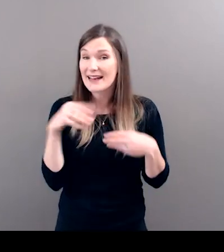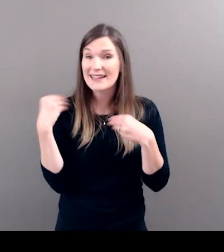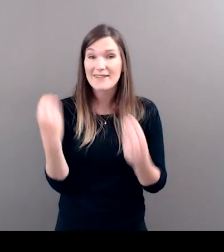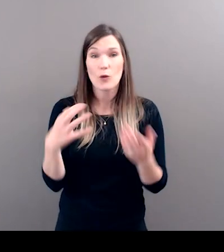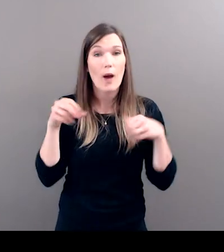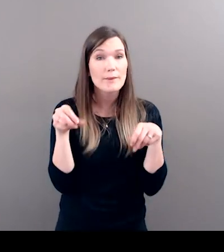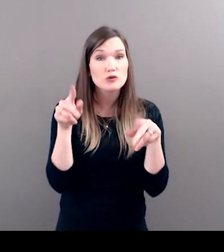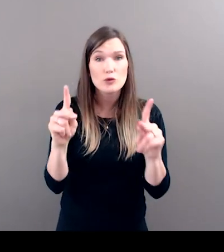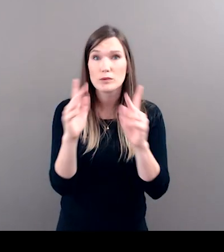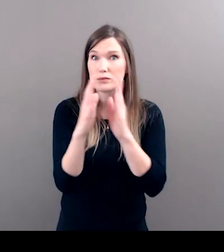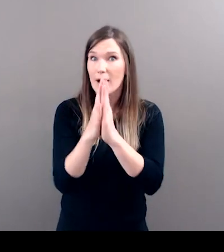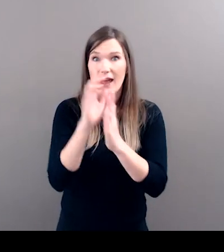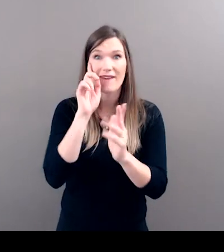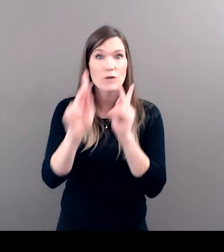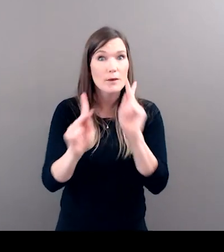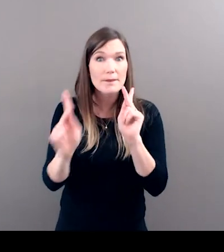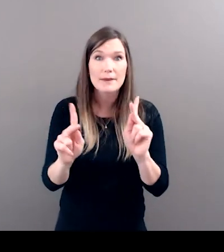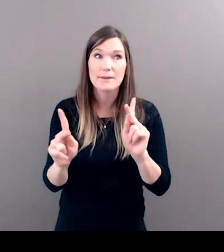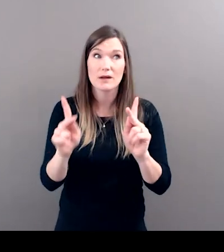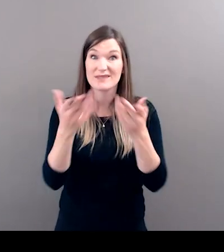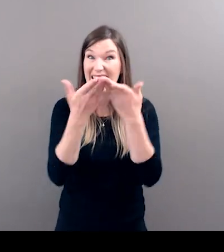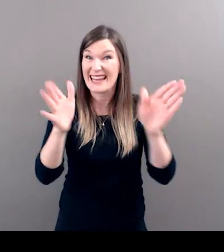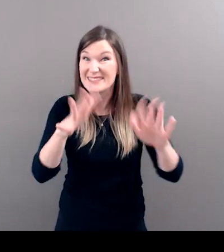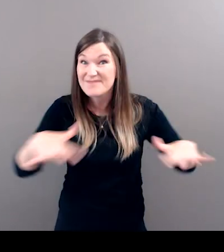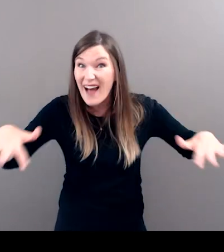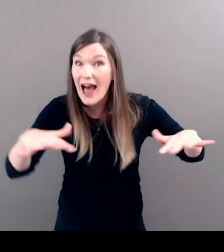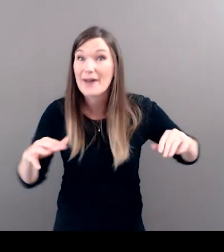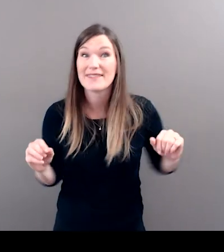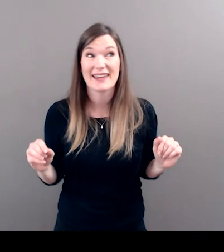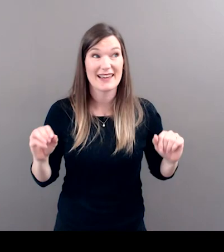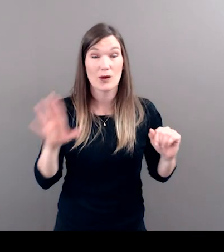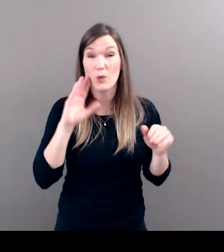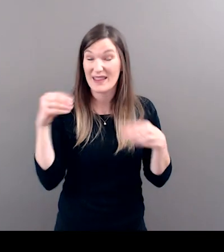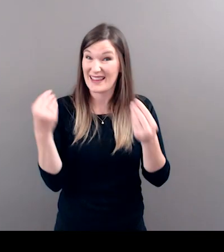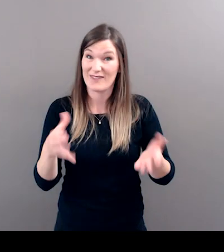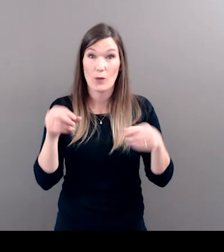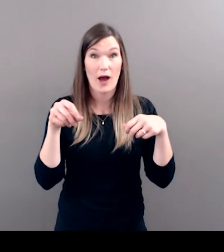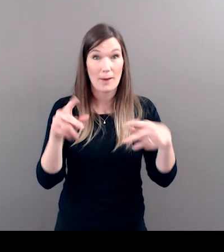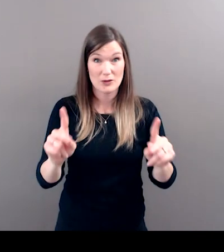He's going to give you opportunities to make a fool of yourself